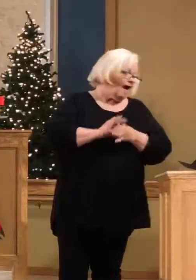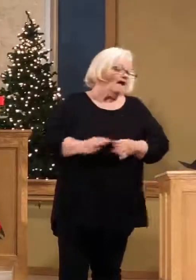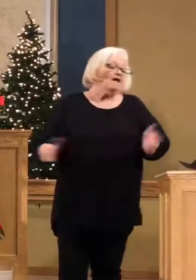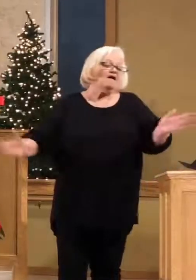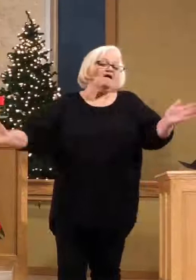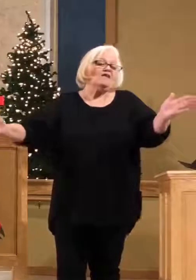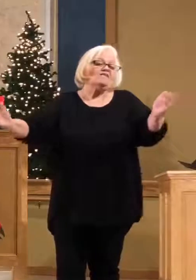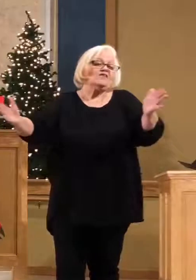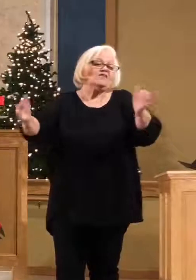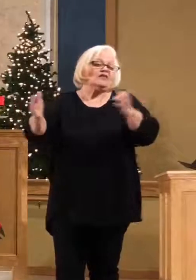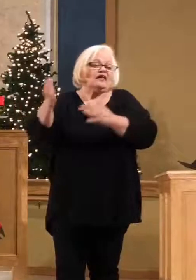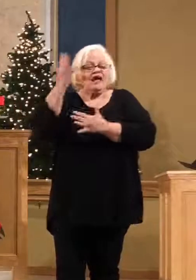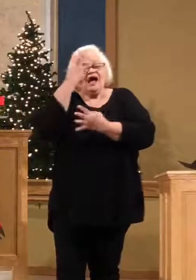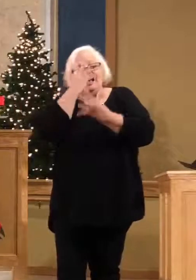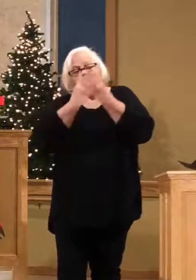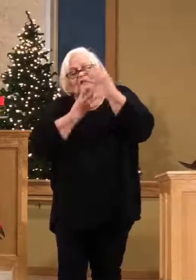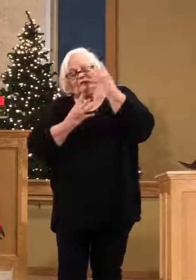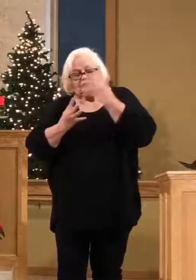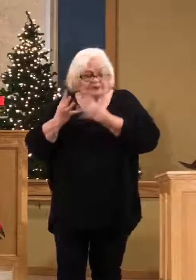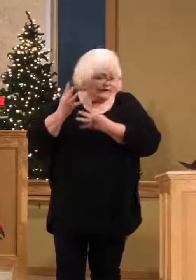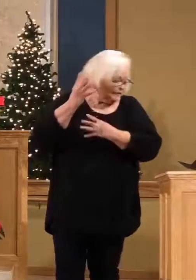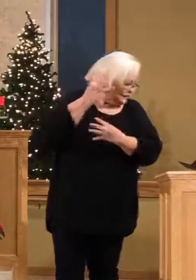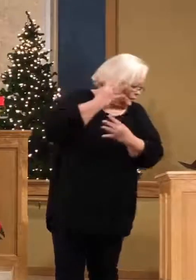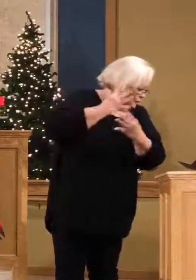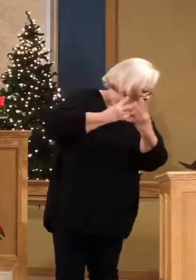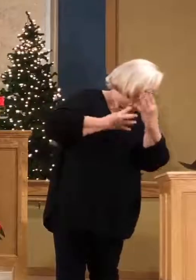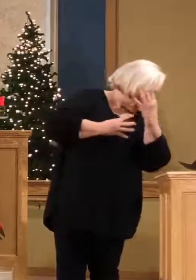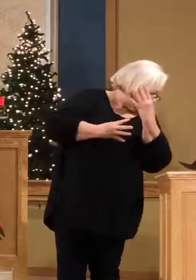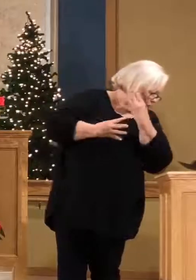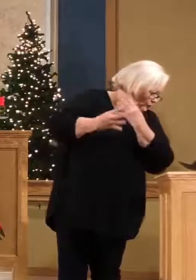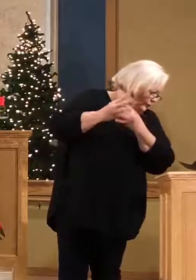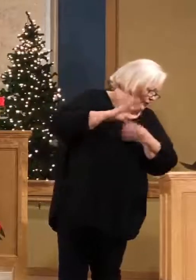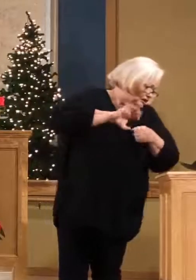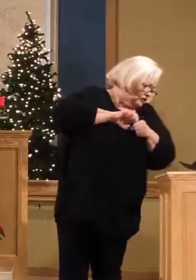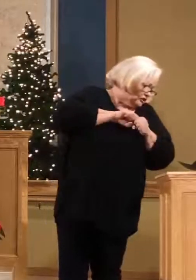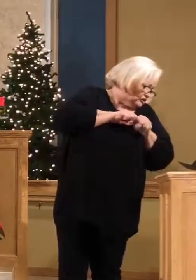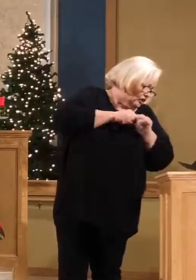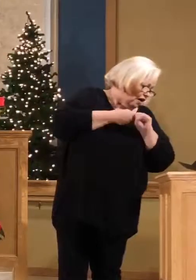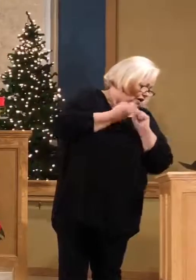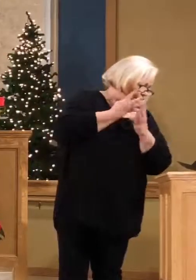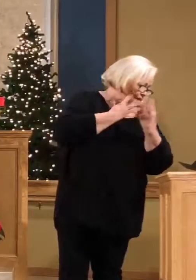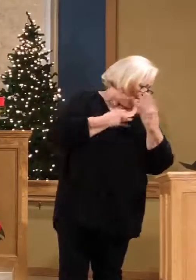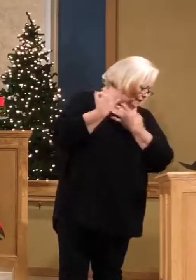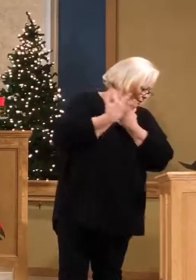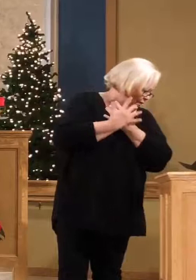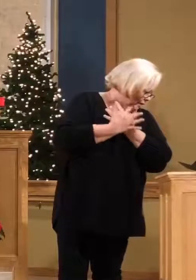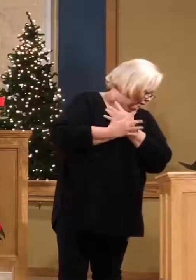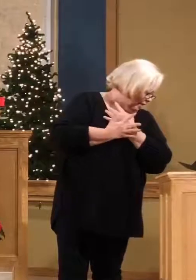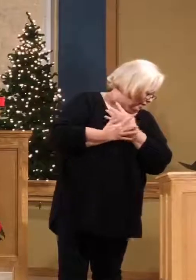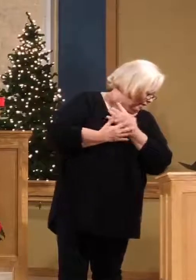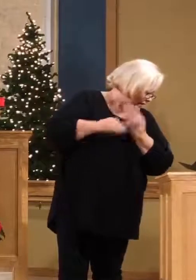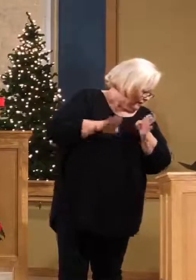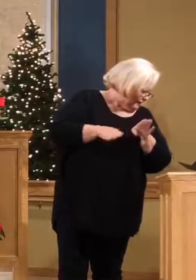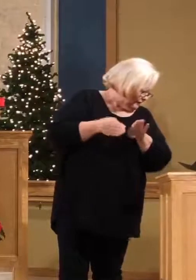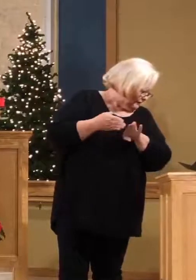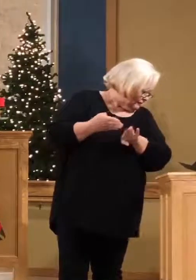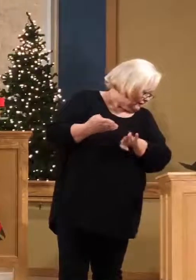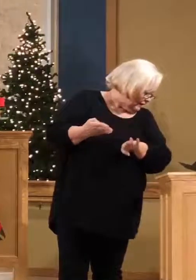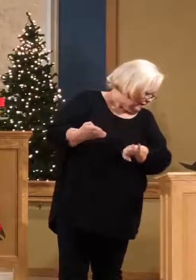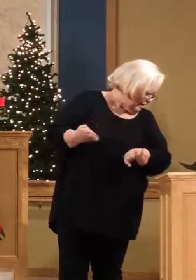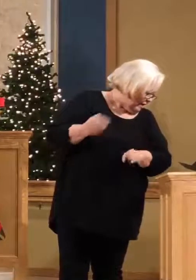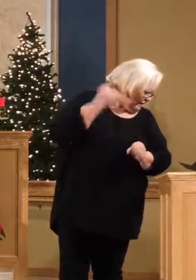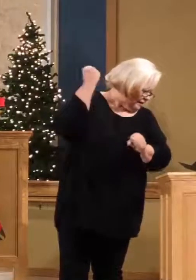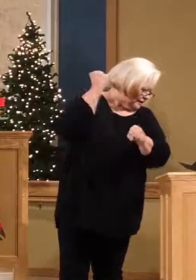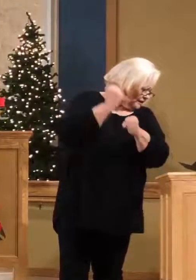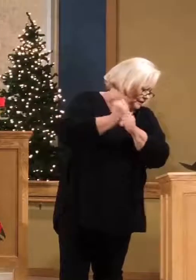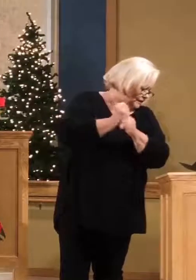Sorrowing, sighing, bleeding, dying, round a stone-cold